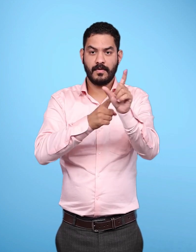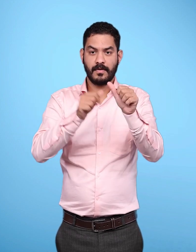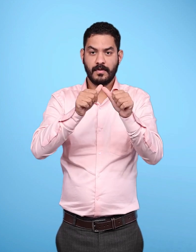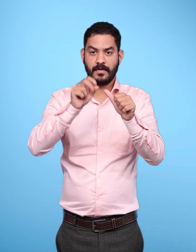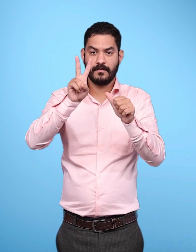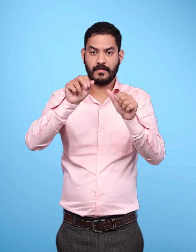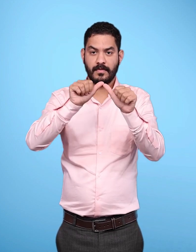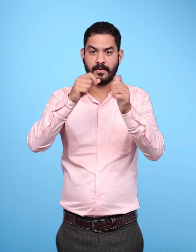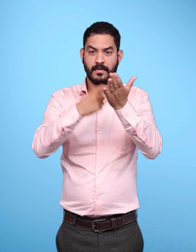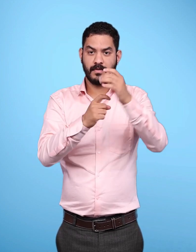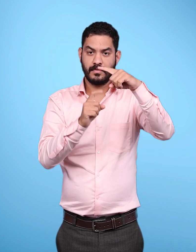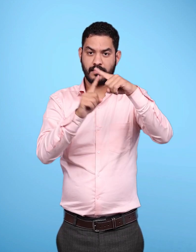Aryavart,